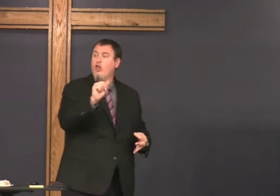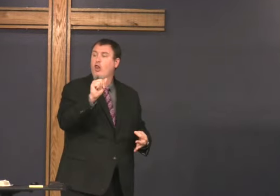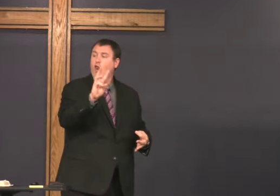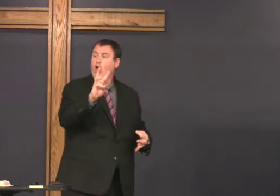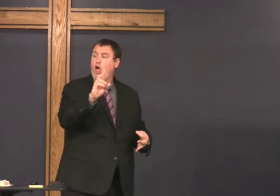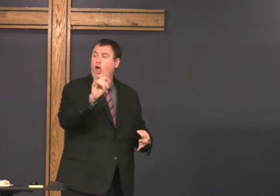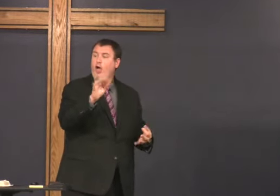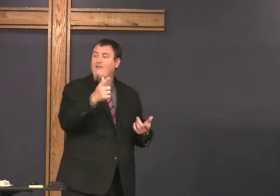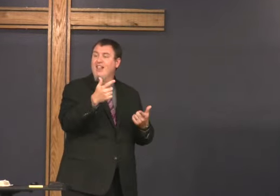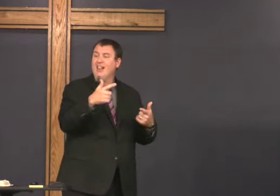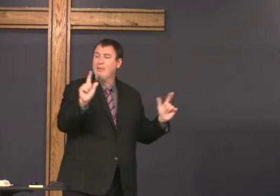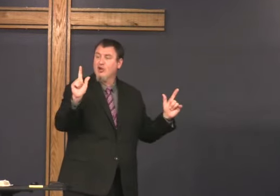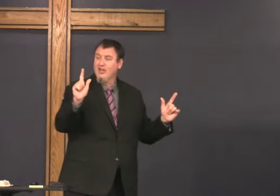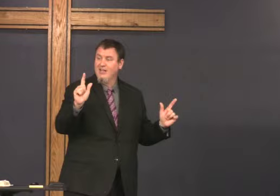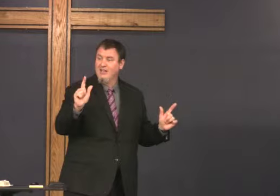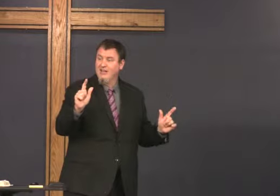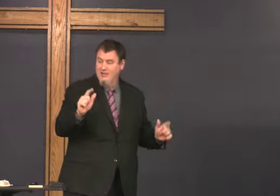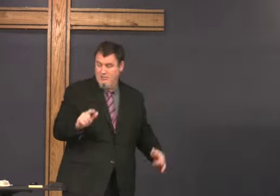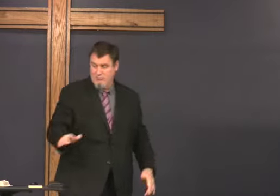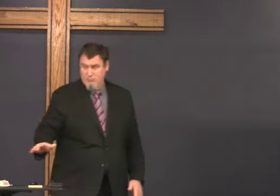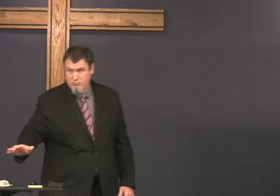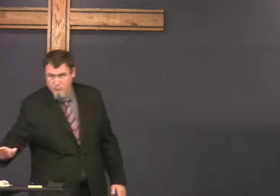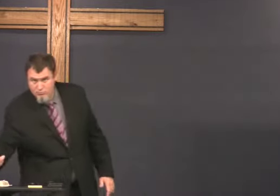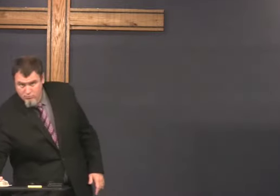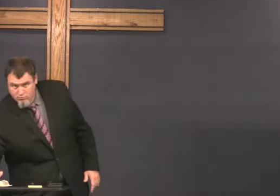Into the perfect law of liberty,